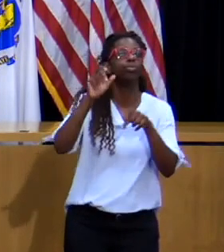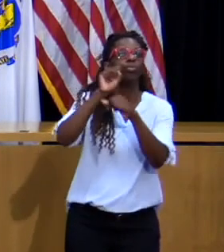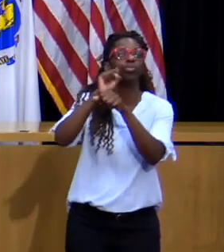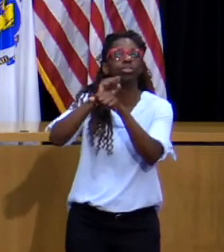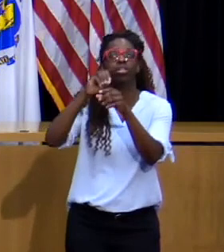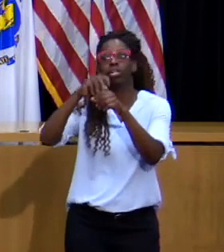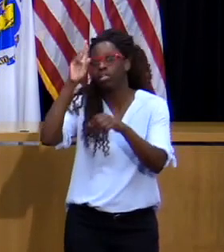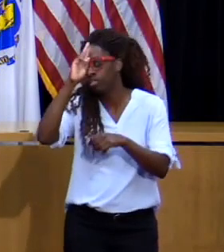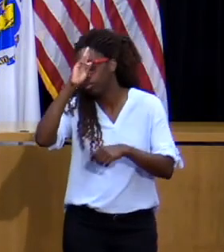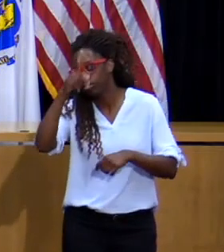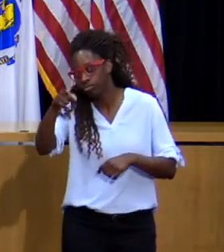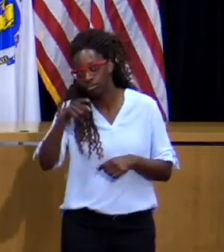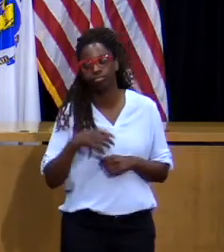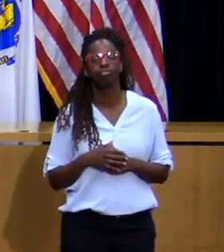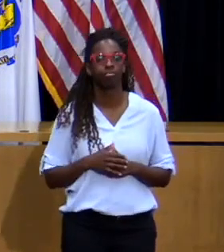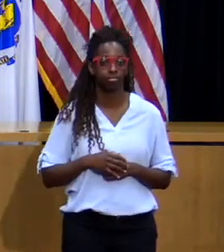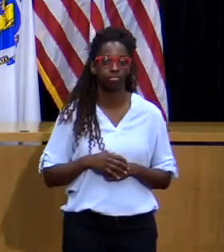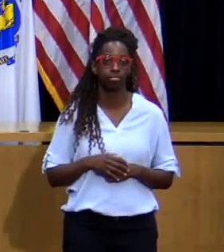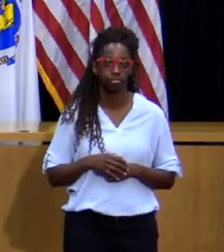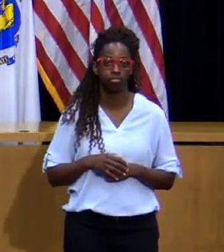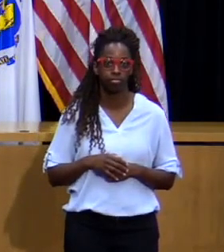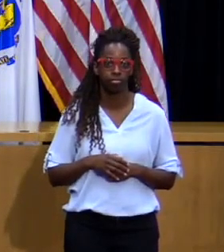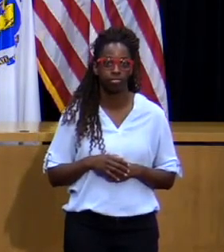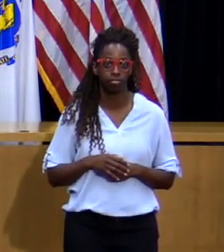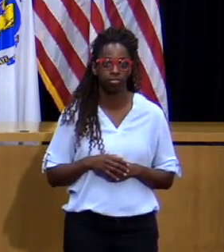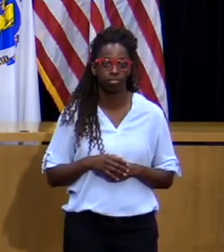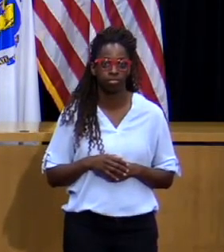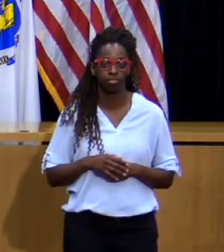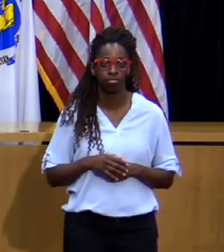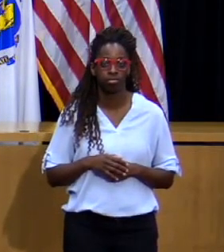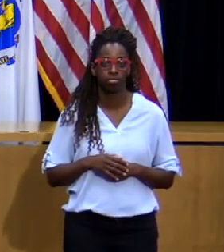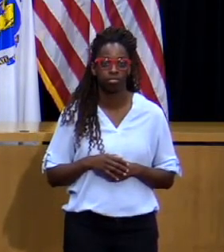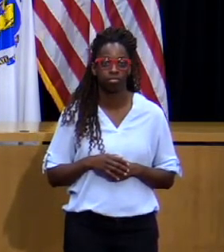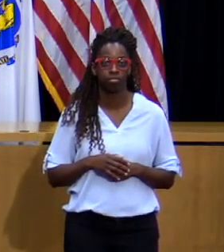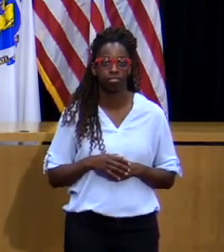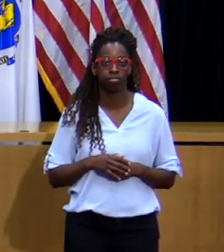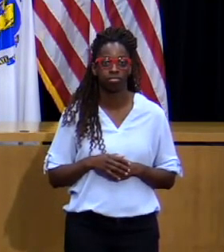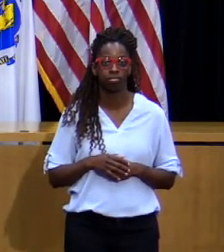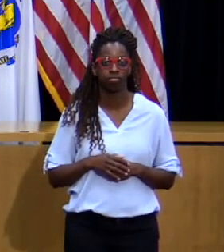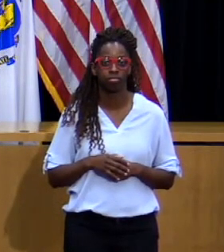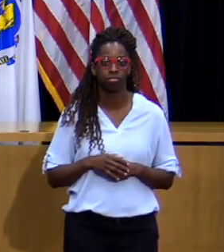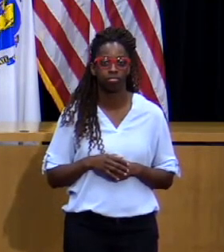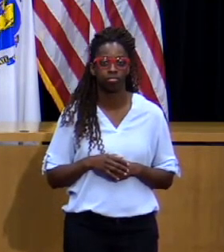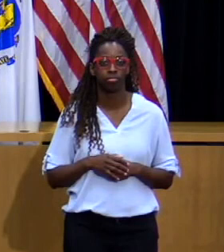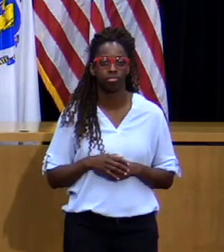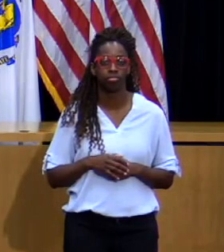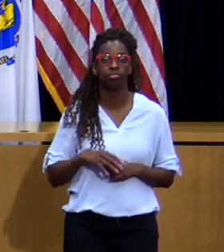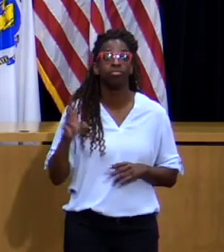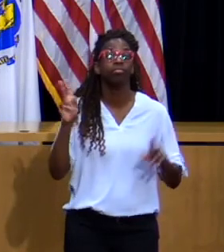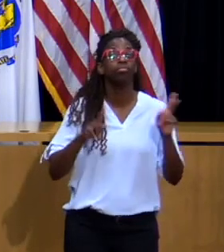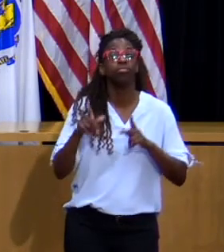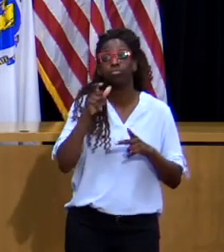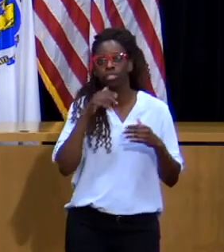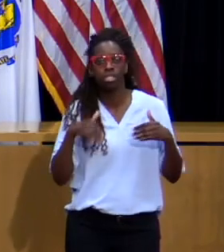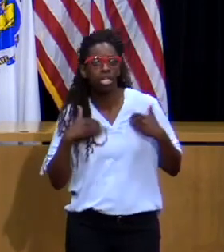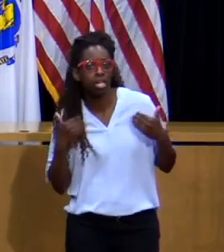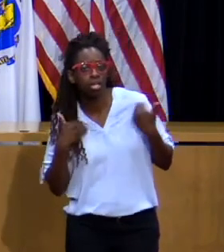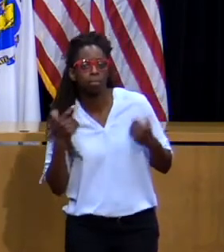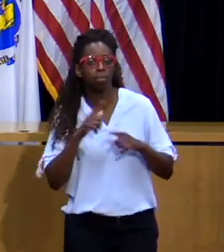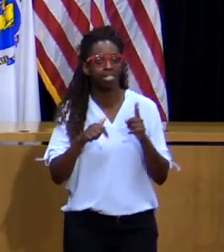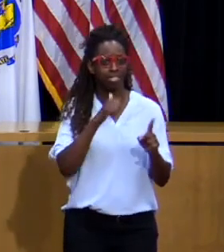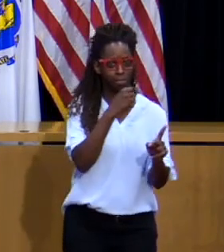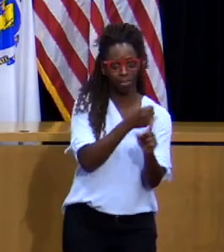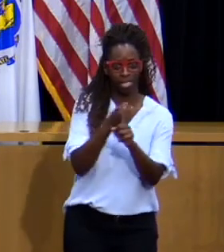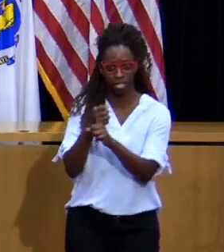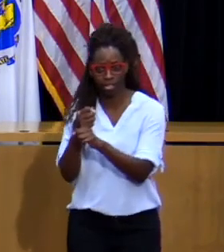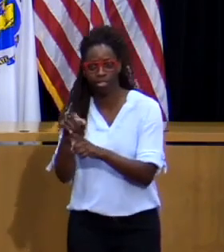is in phase 3, because obviously we have a lot of people who are young who work in direct care, home care work, hospitals and the like. Do